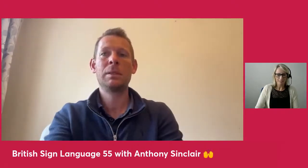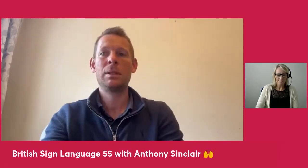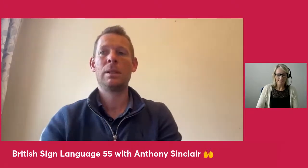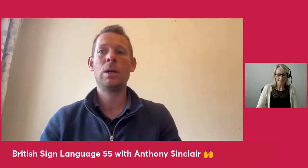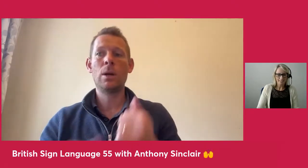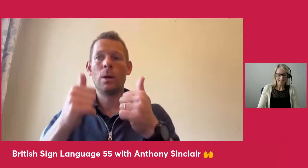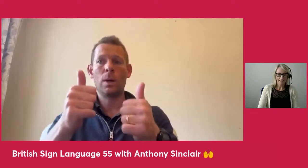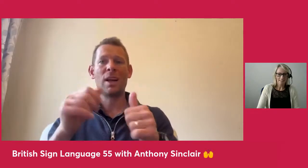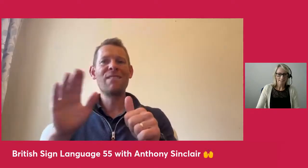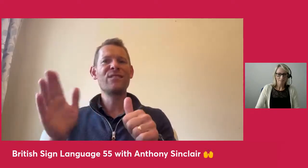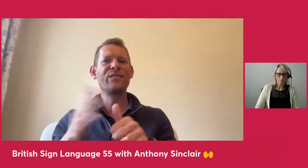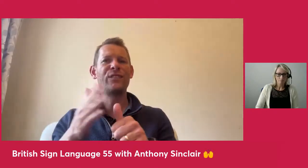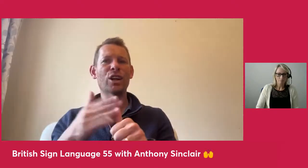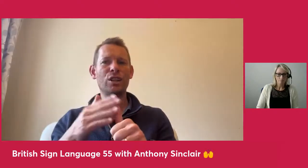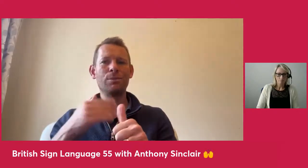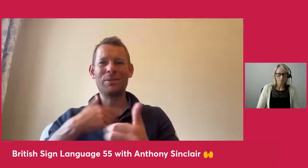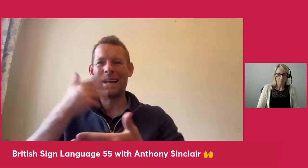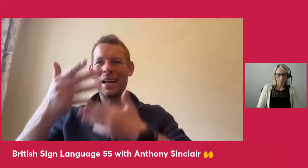again, please.